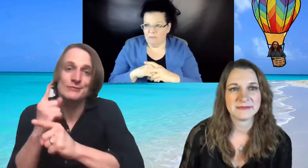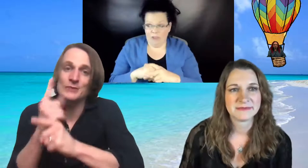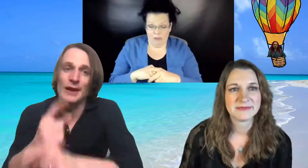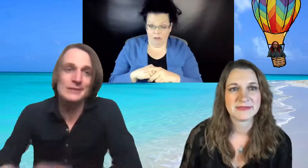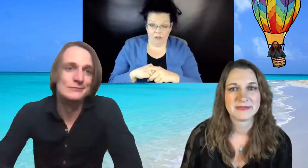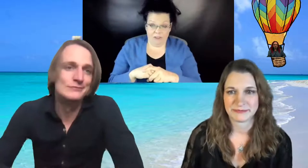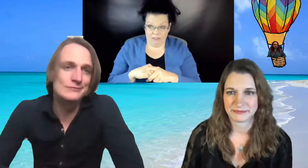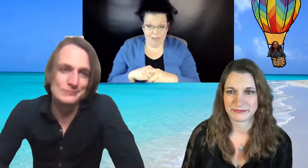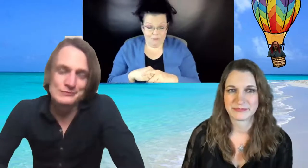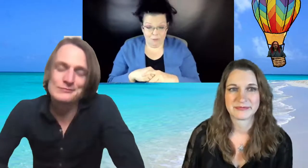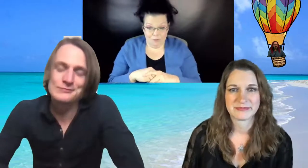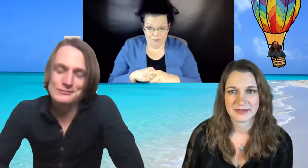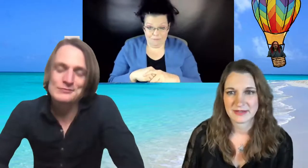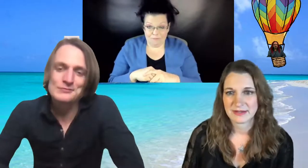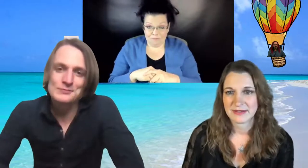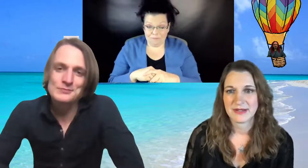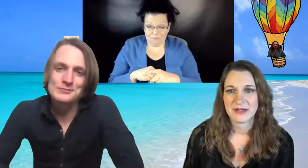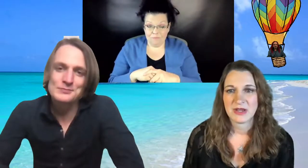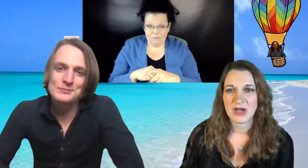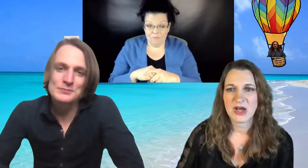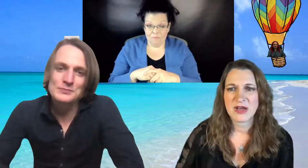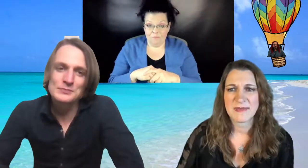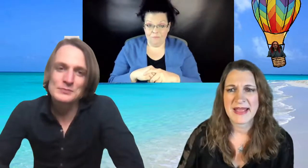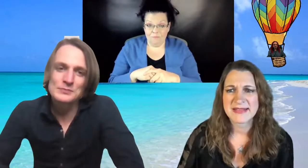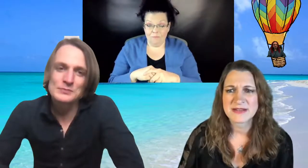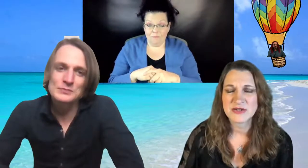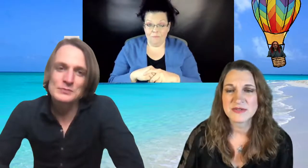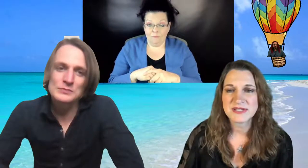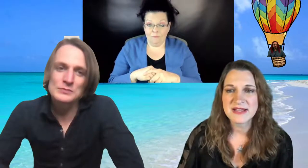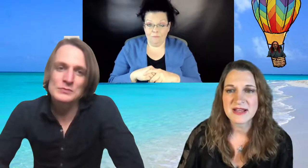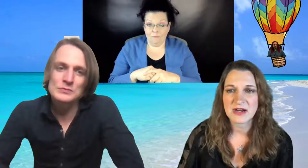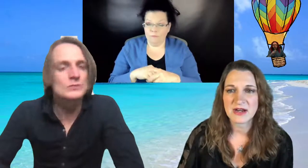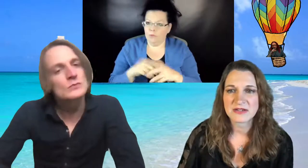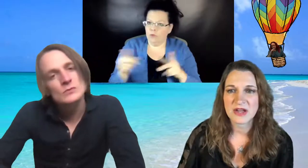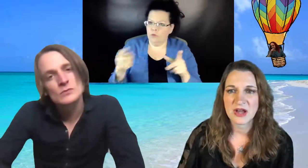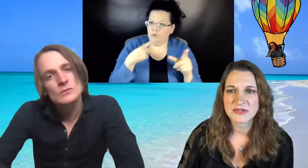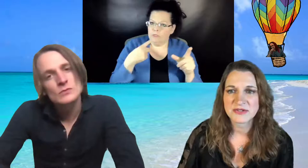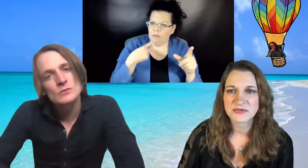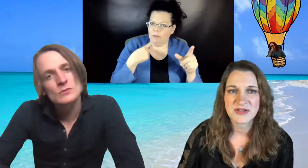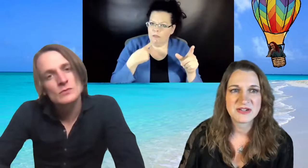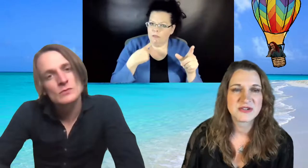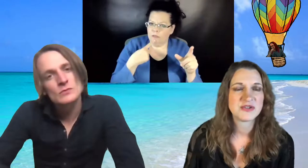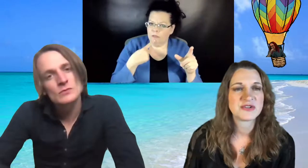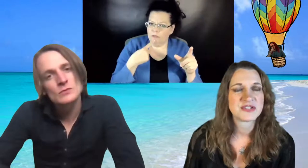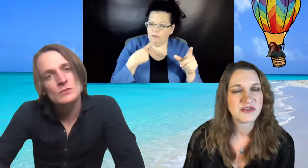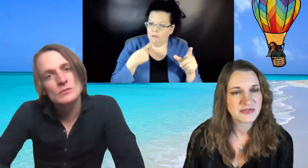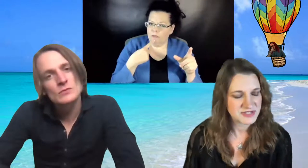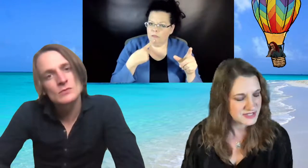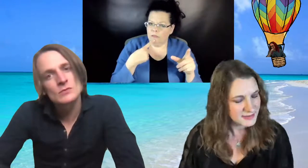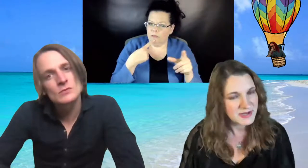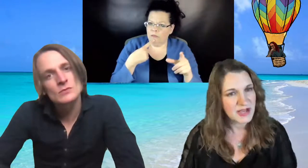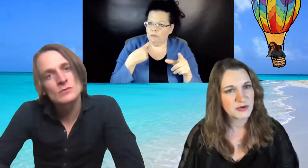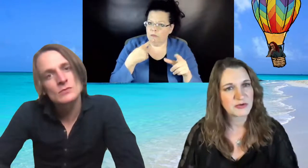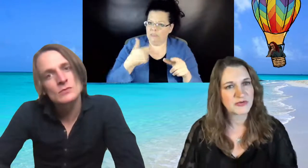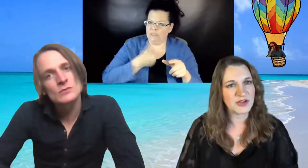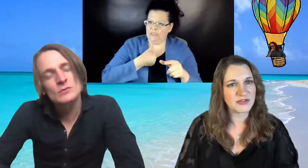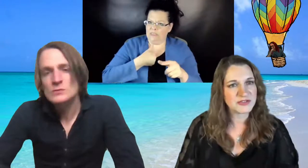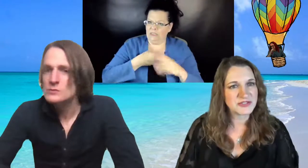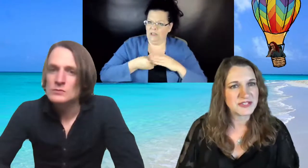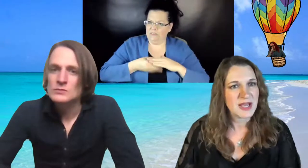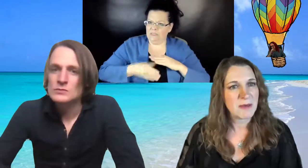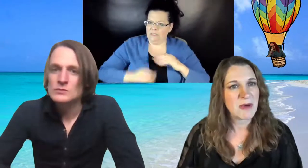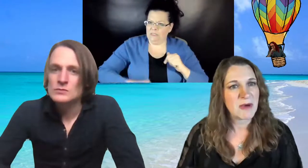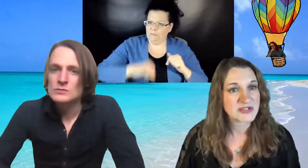yeah. Right, you're correct, absolutely. And you said that also fed into your self-esteem and how you